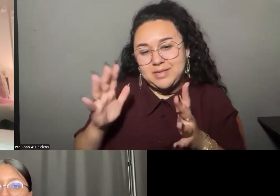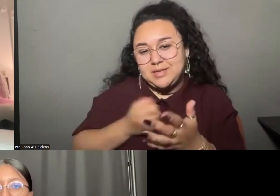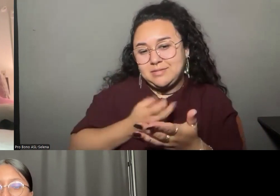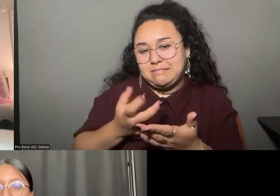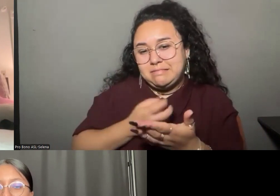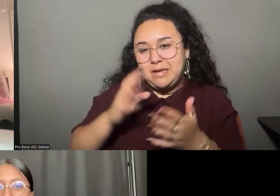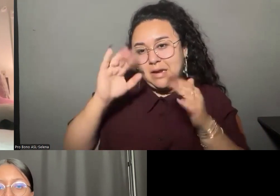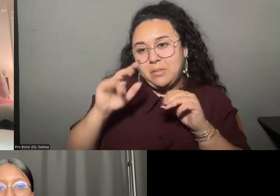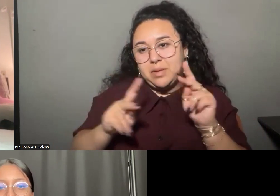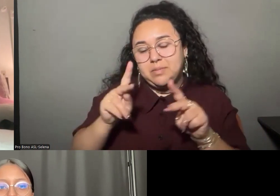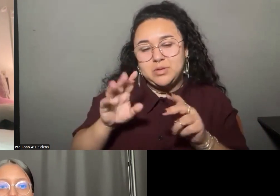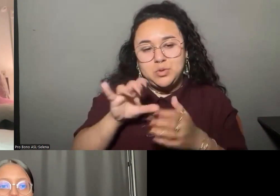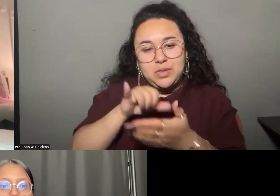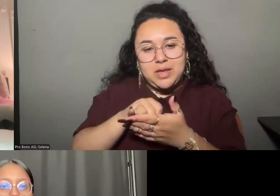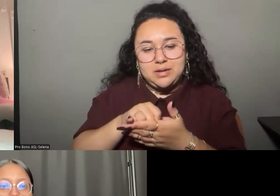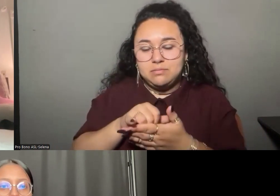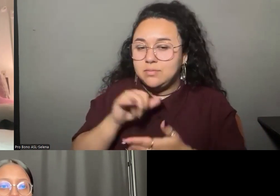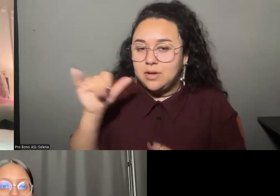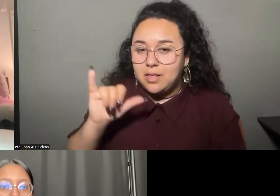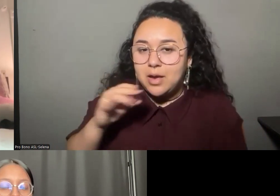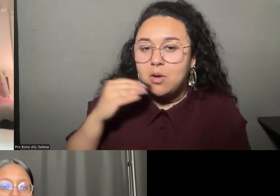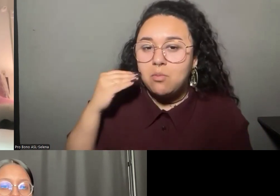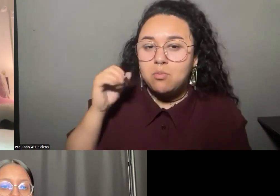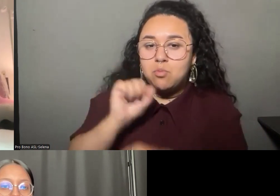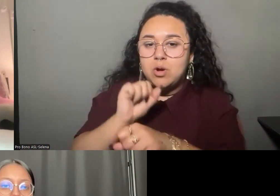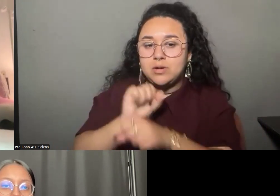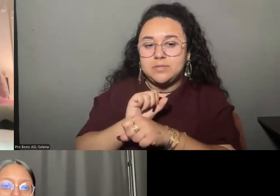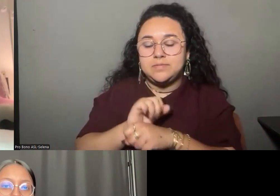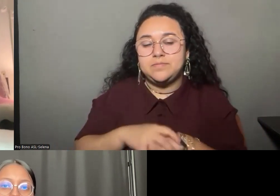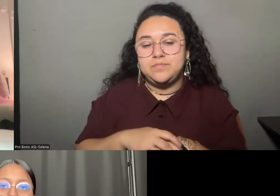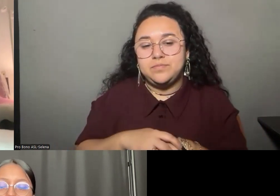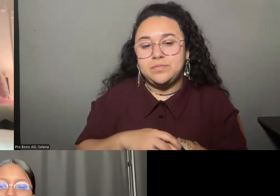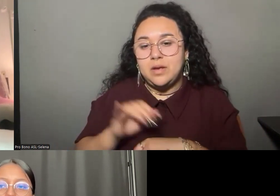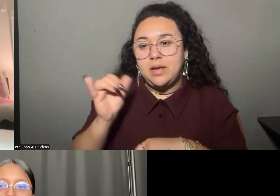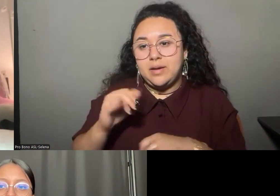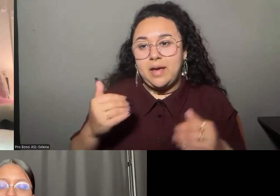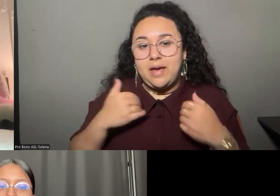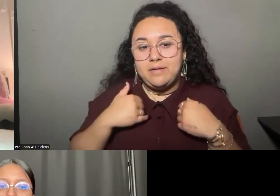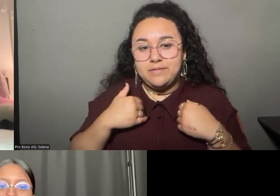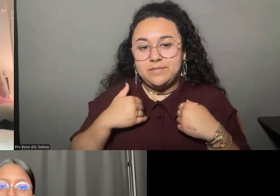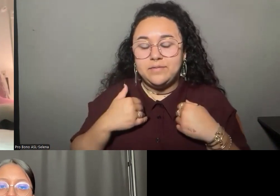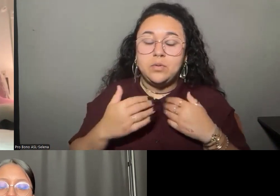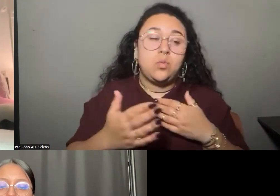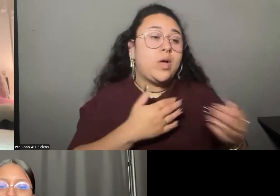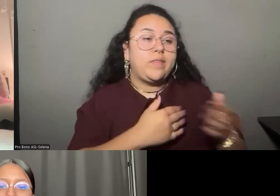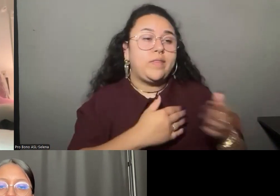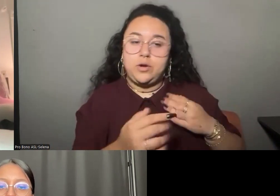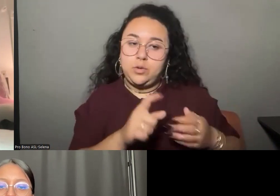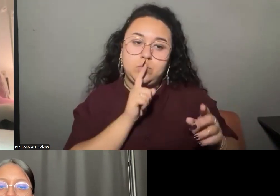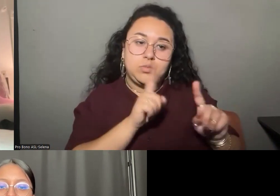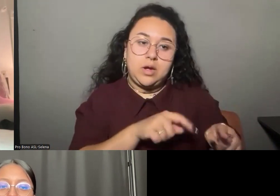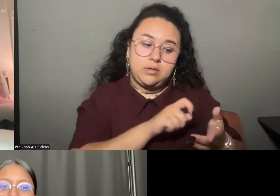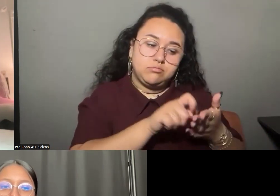people will do them as not homework, and just have those. Also, just have, whether you journal about them or not, just have